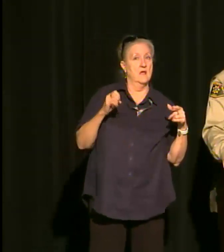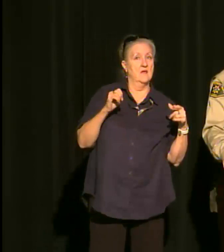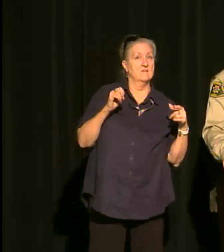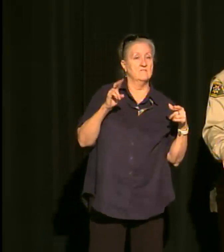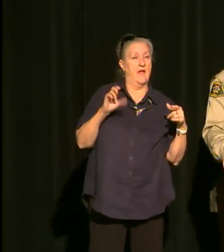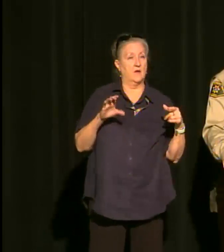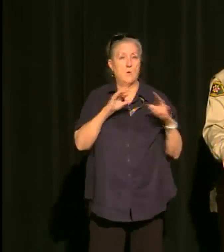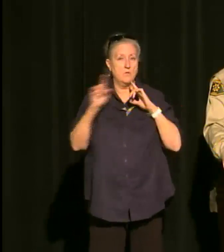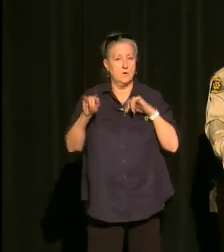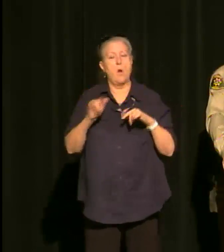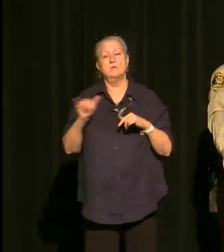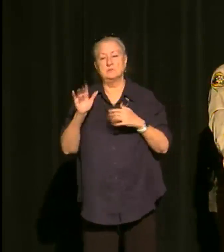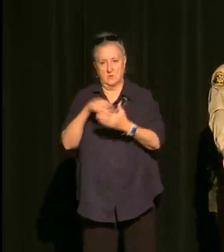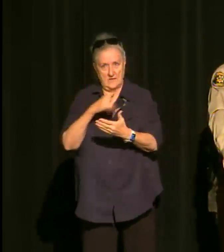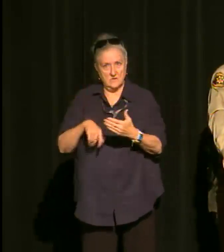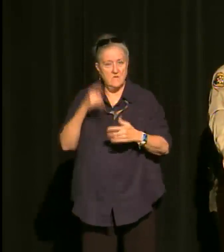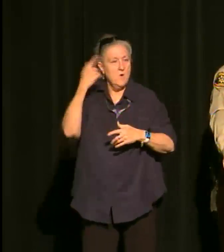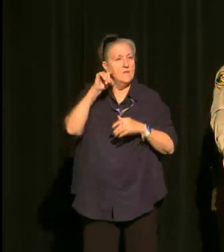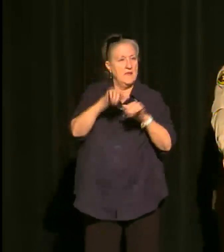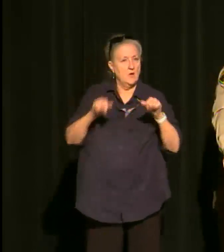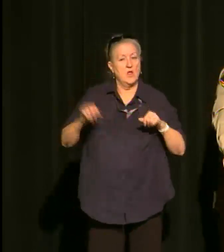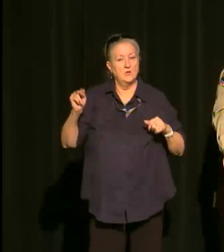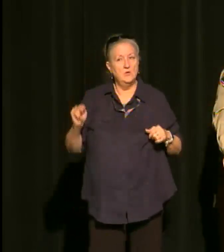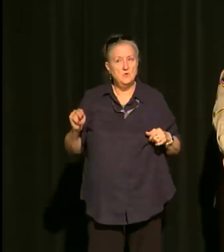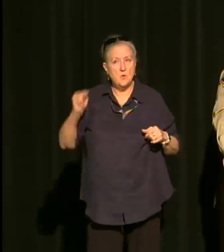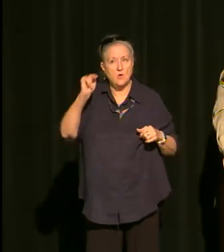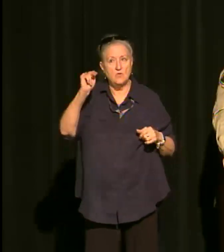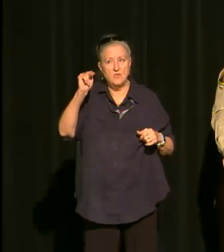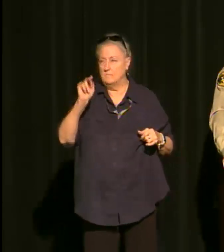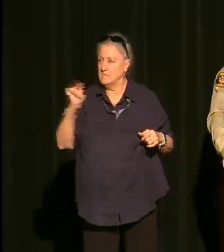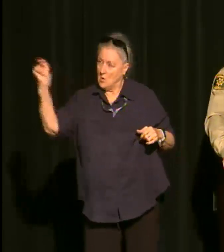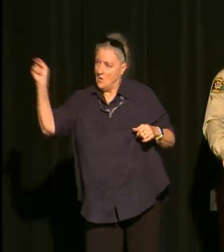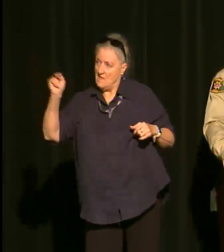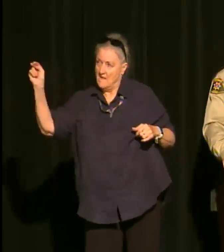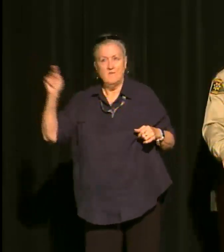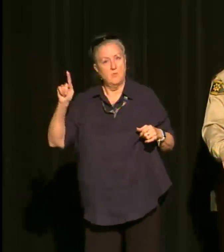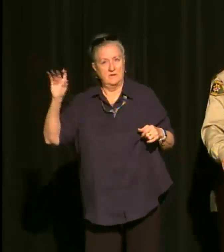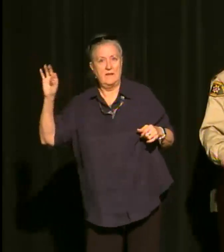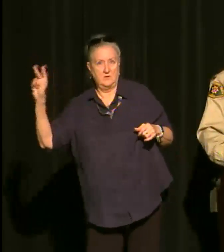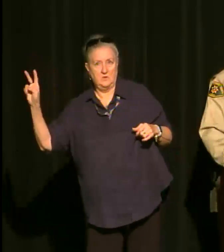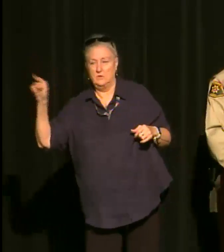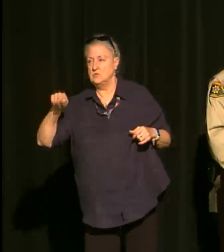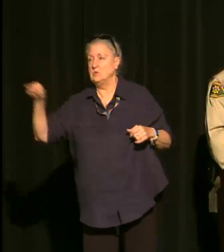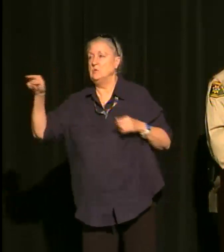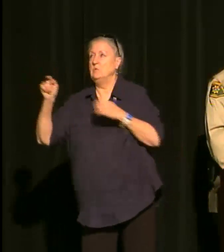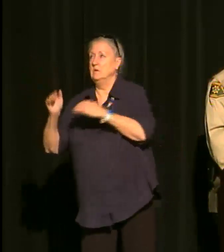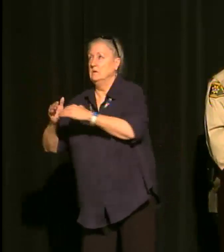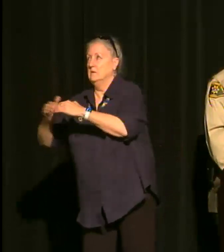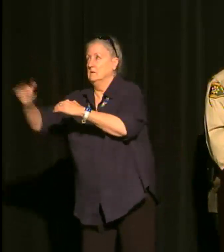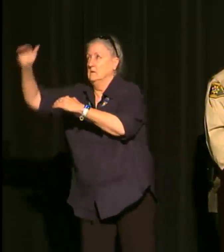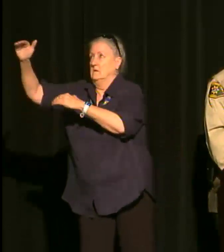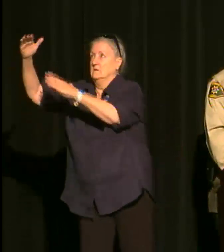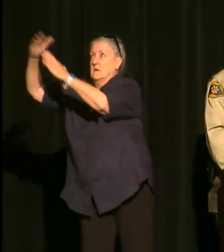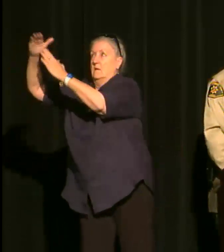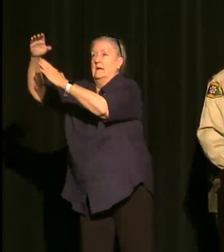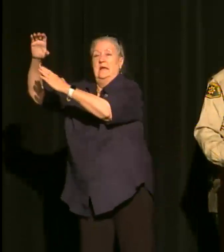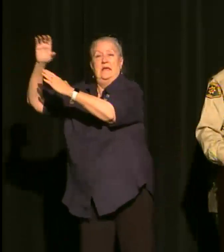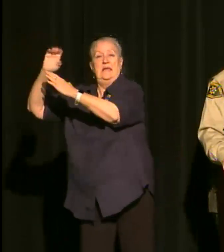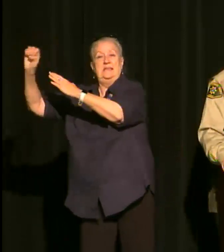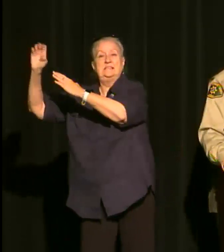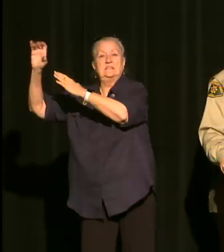evacuation order was also lifted for the area north of 192 to East Camino Cielo, in between